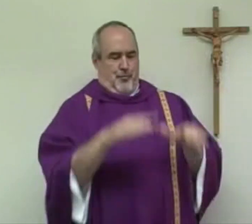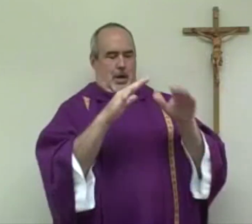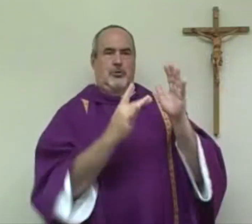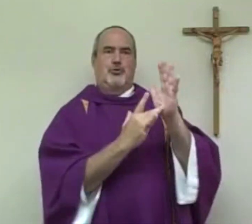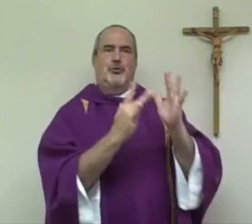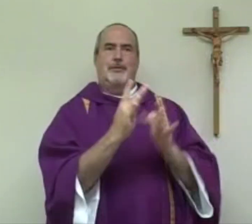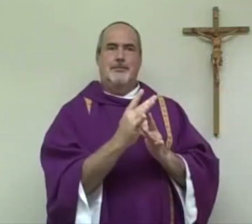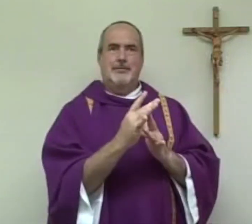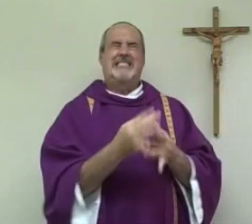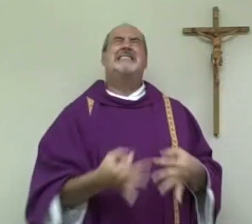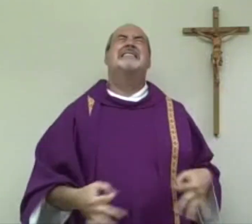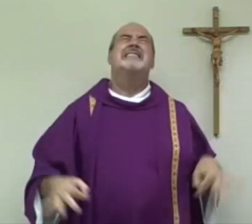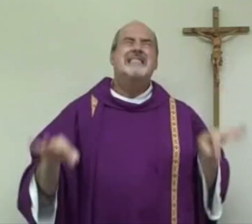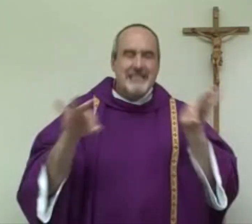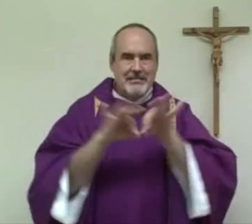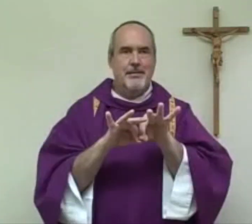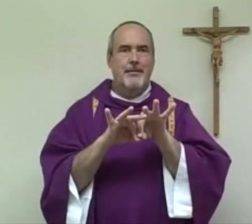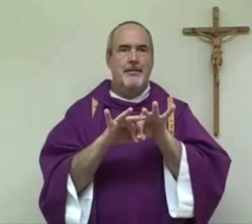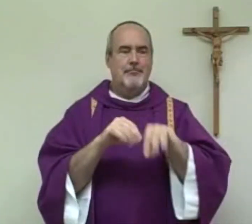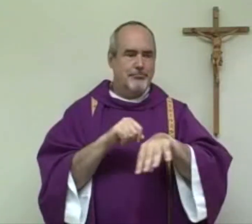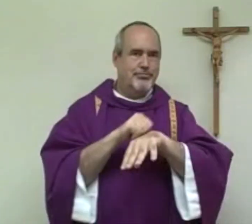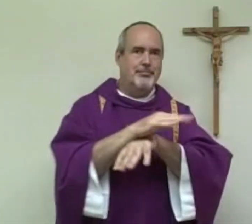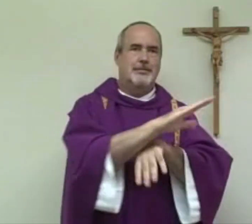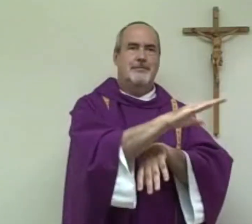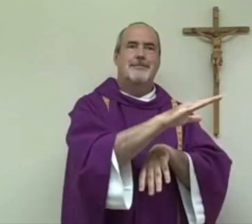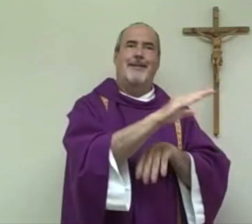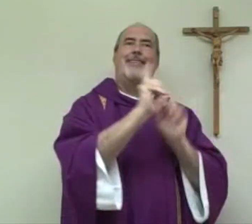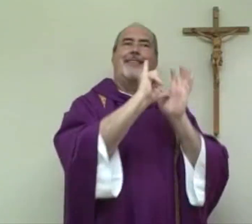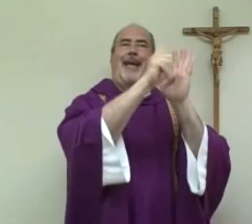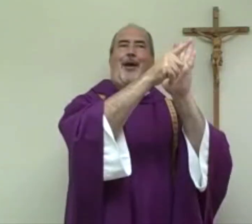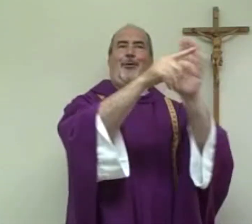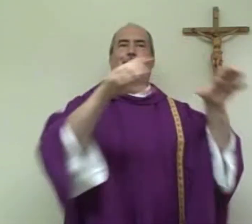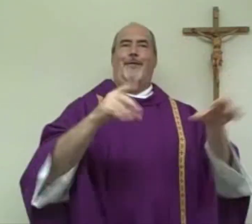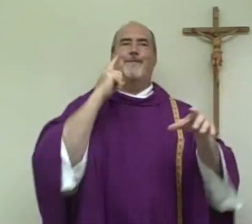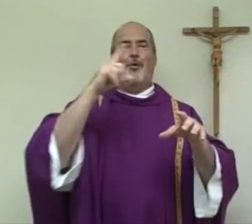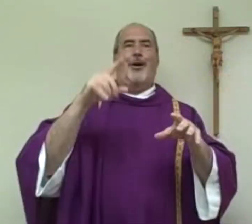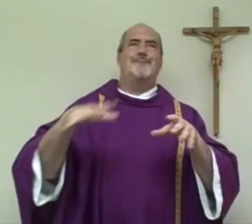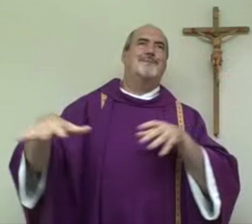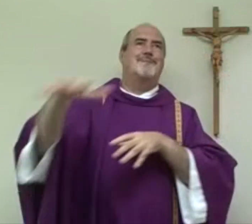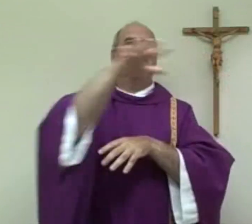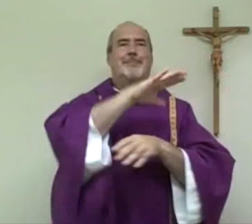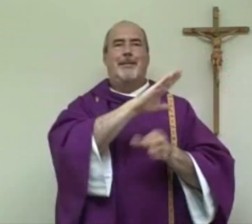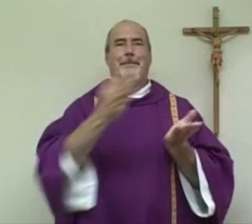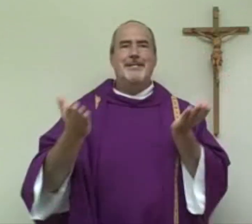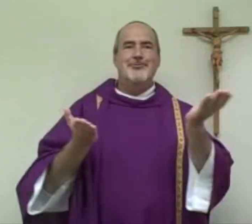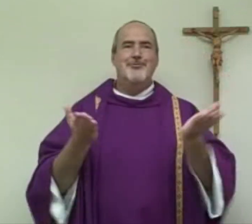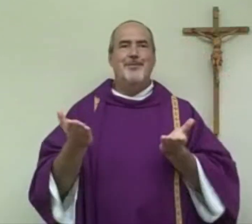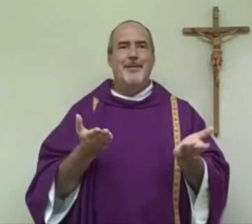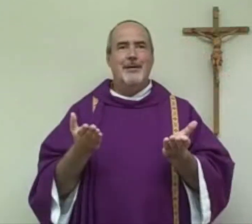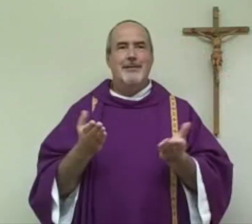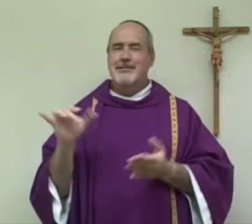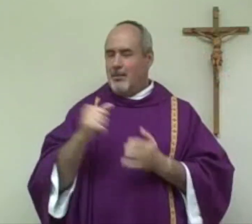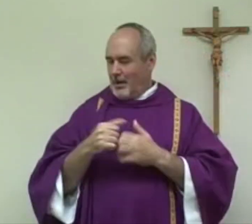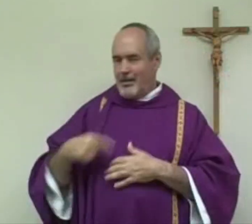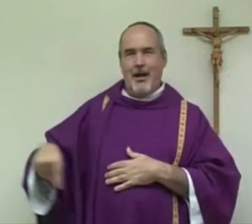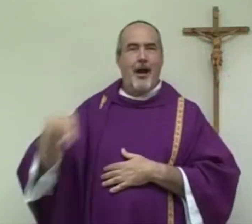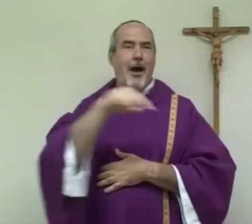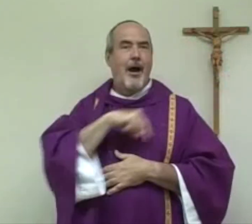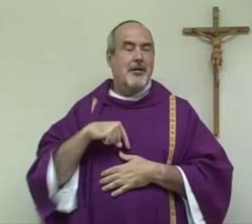adult. So he raised Jesus, and it was so important how he did because later on Jesus